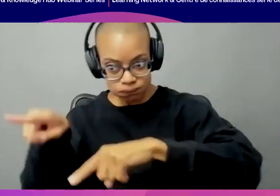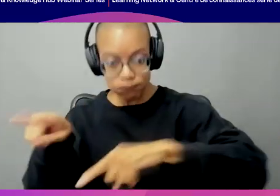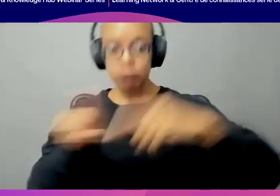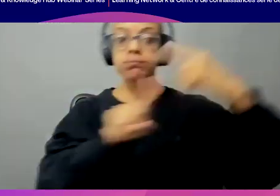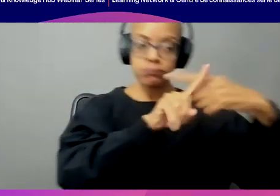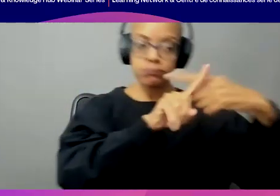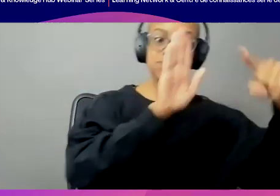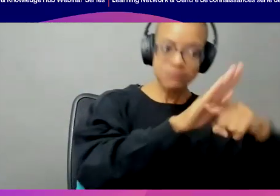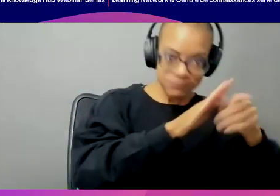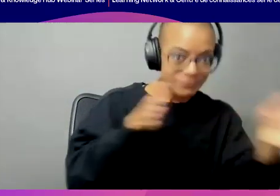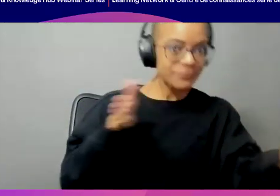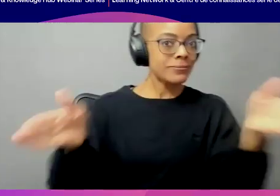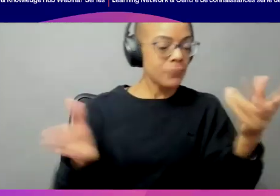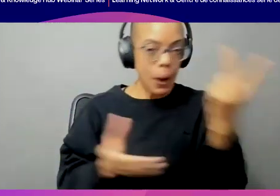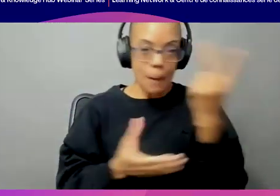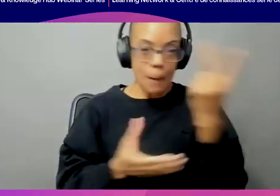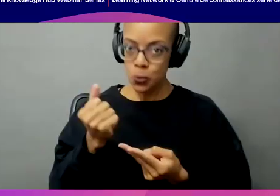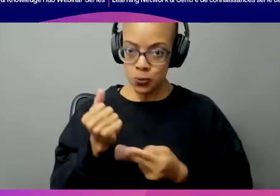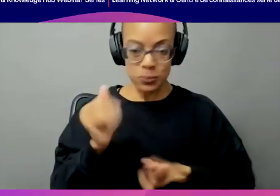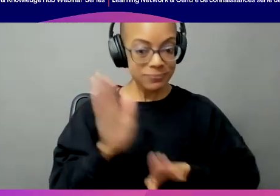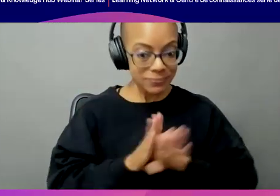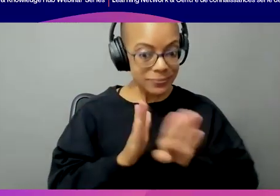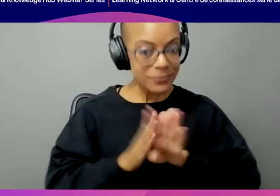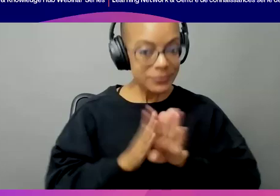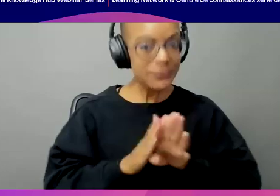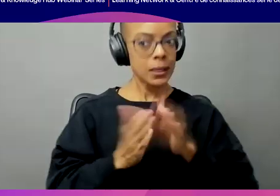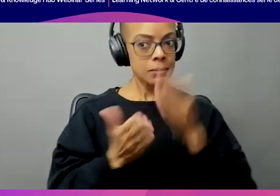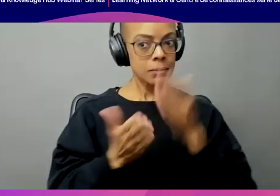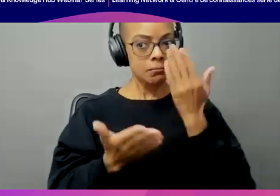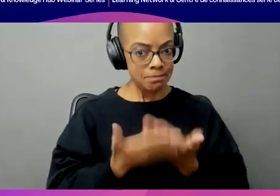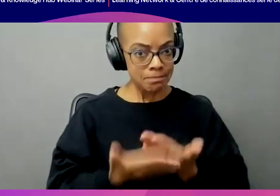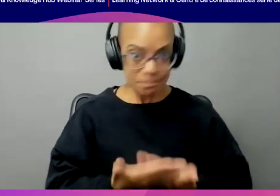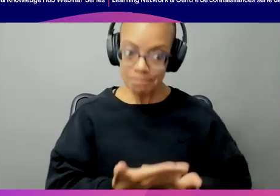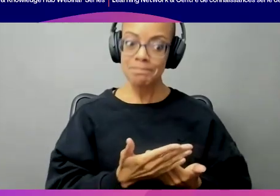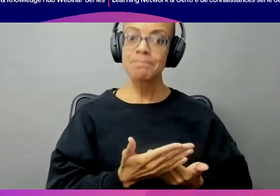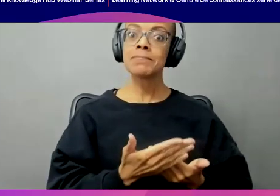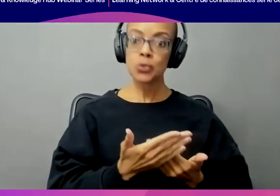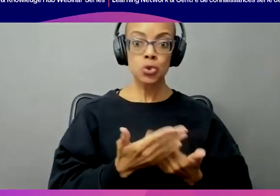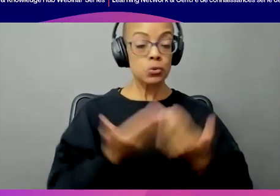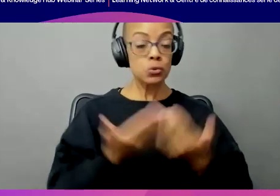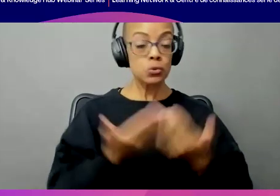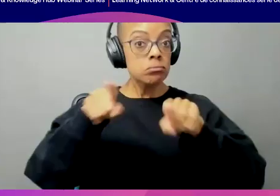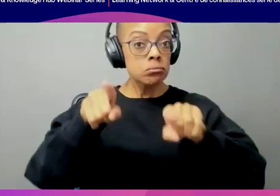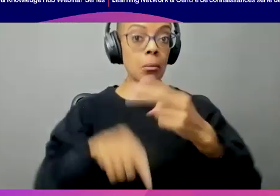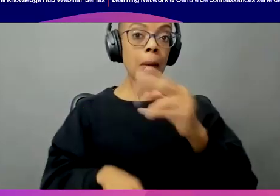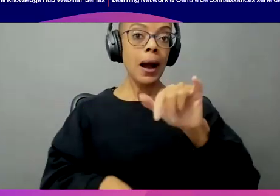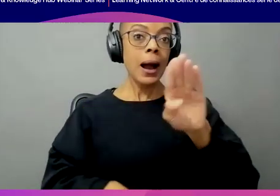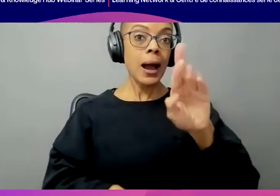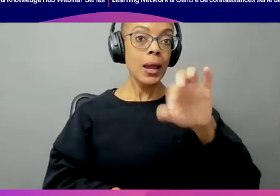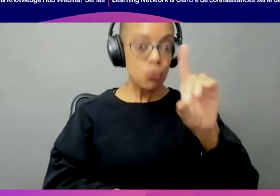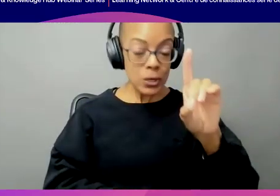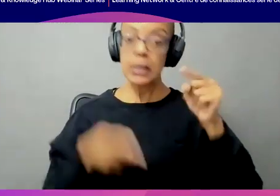developing arguments for face-to-face work and maybe hybrid models as well as we go